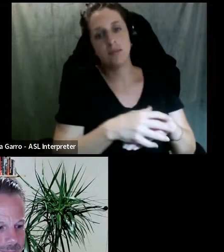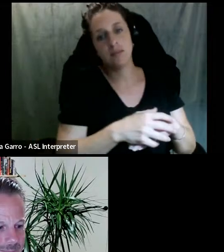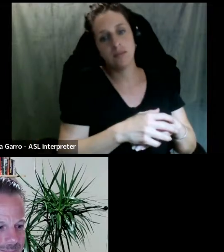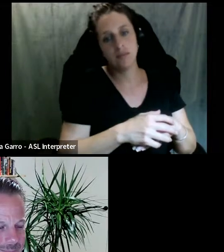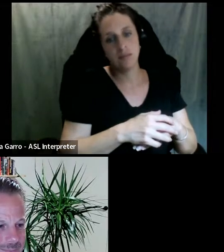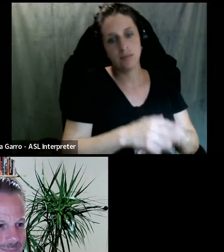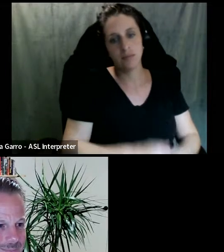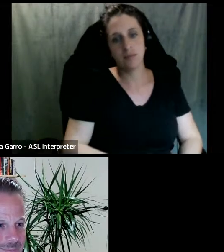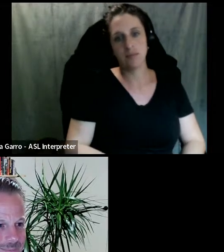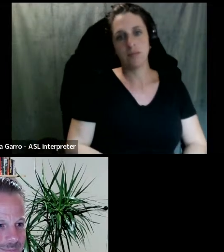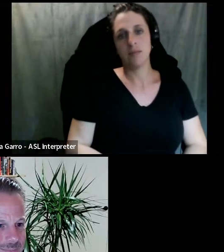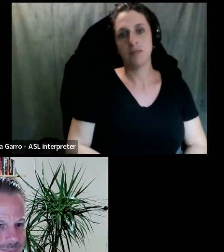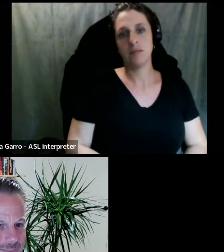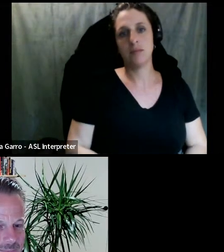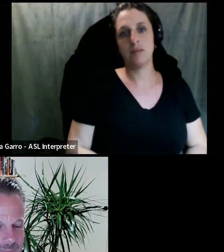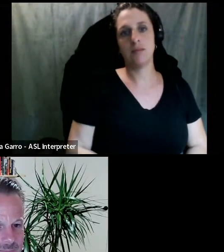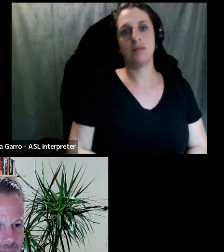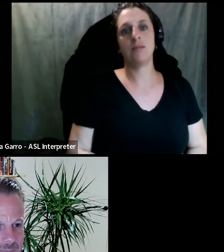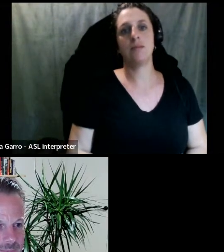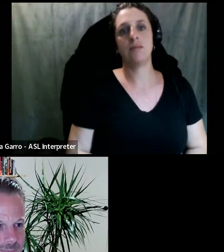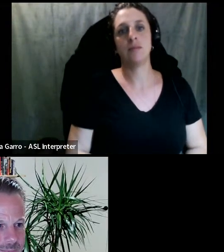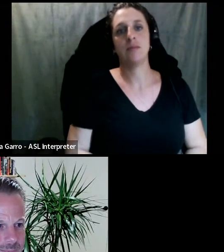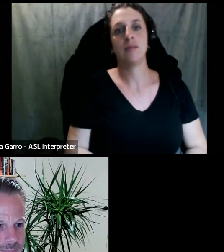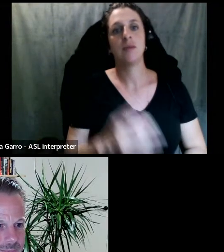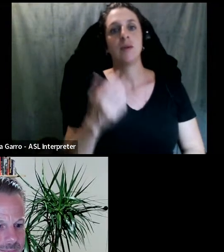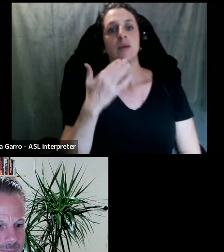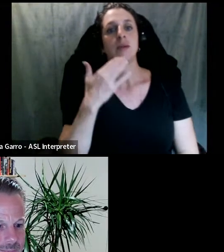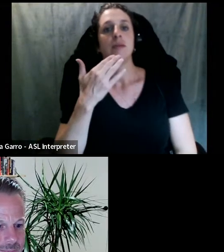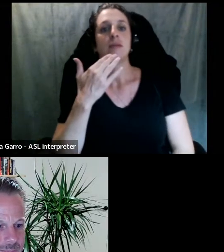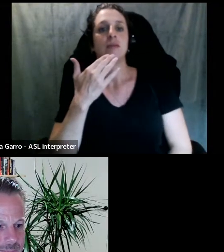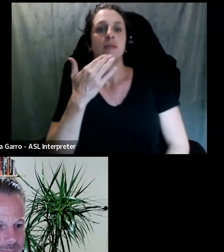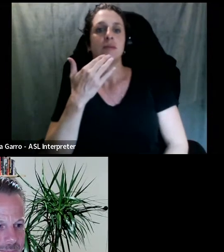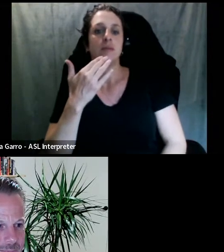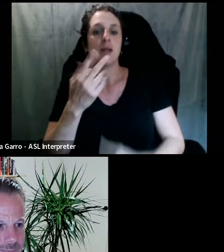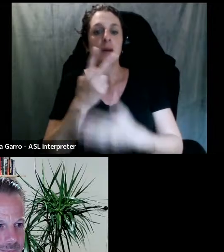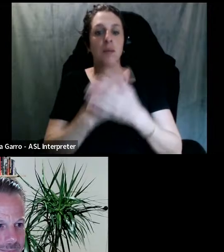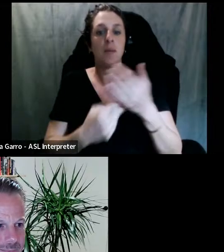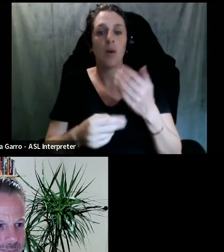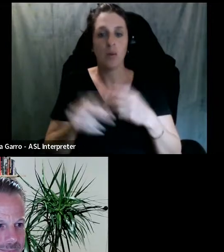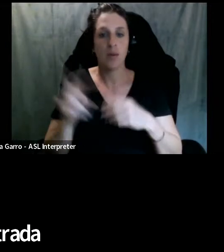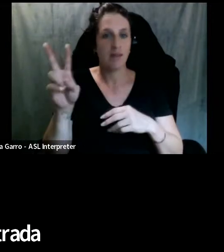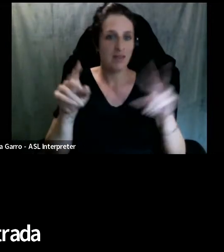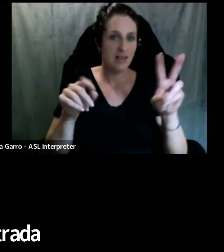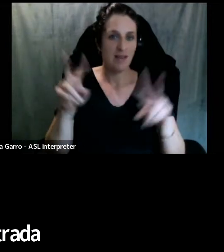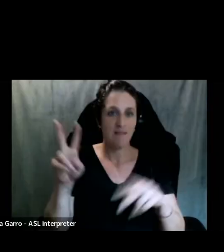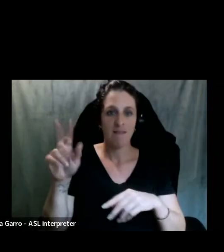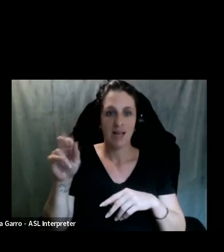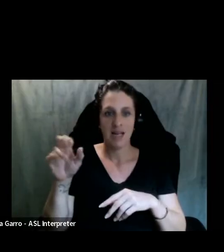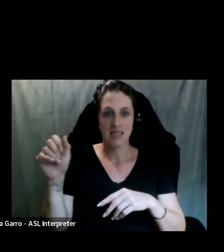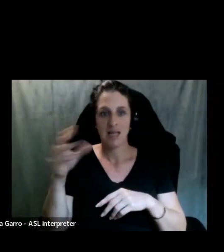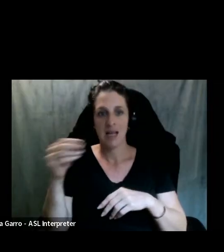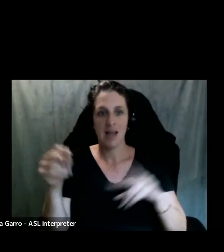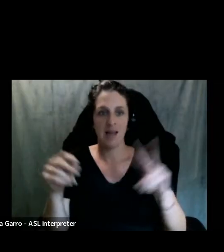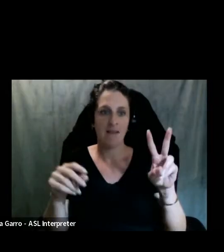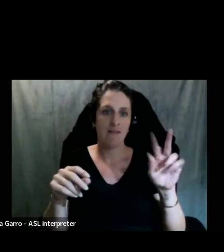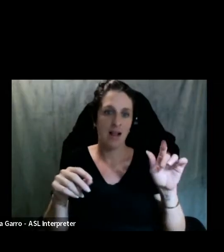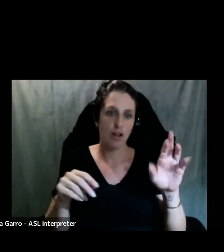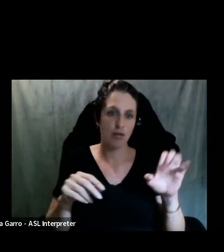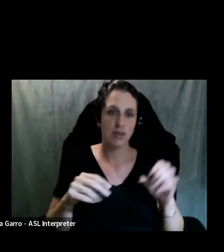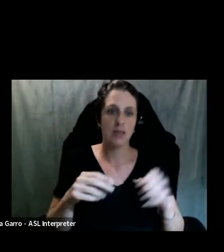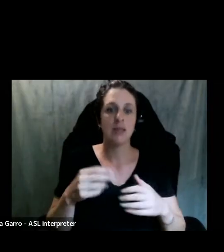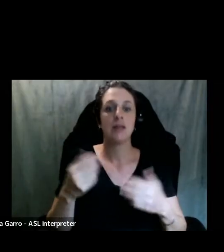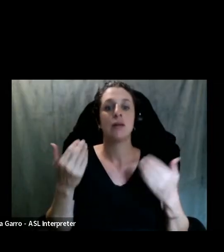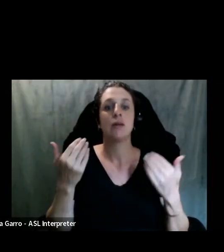Too. I do want to say thank you to both V's back there, Vanessa and Valerie. Thank you. Okay, we'll go on to